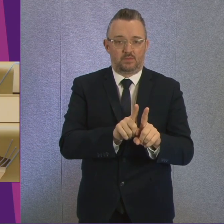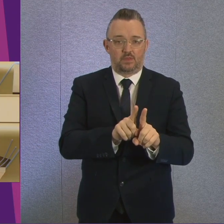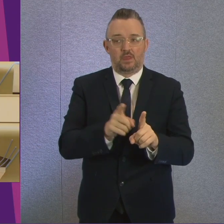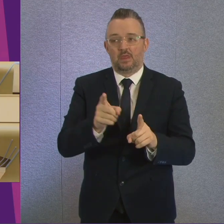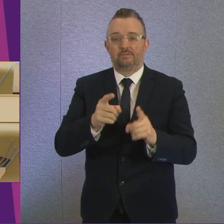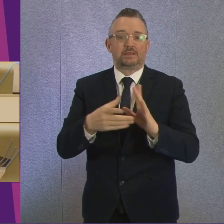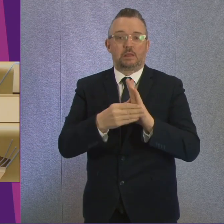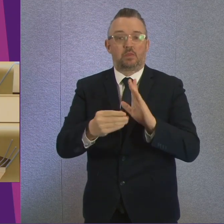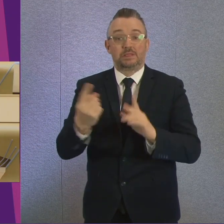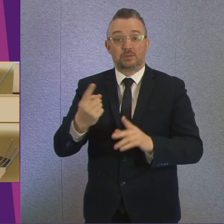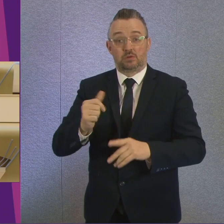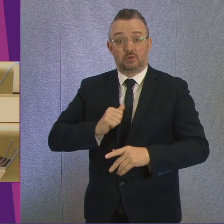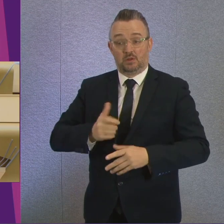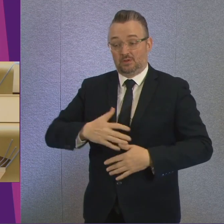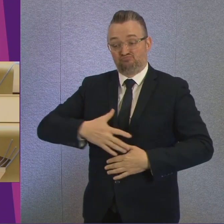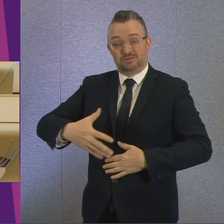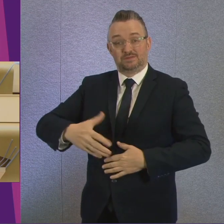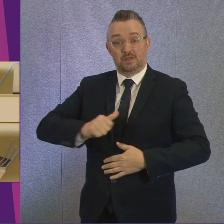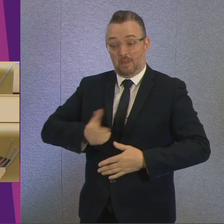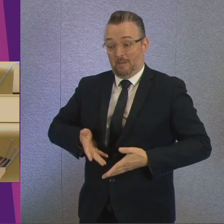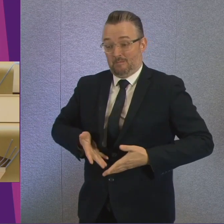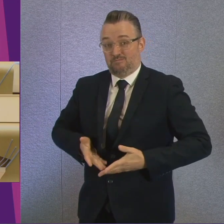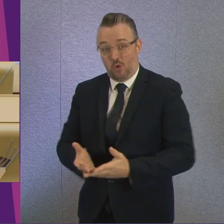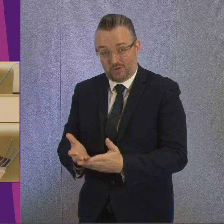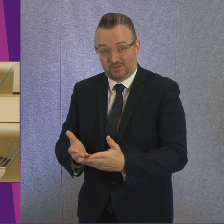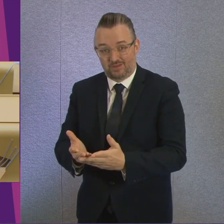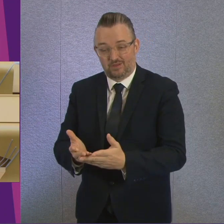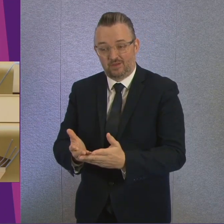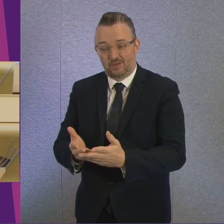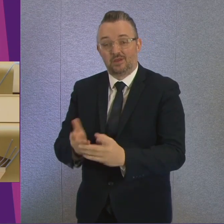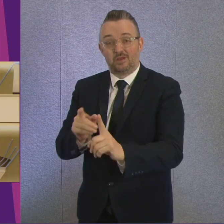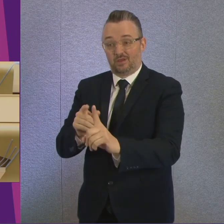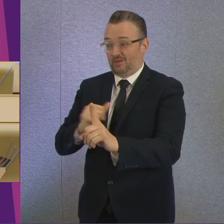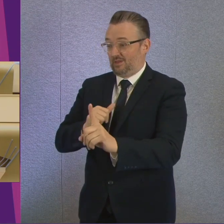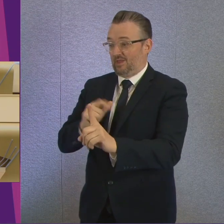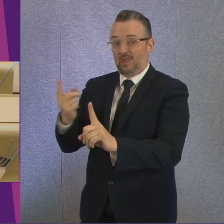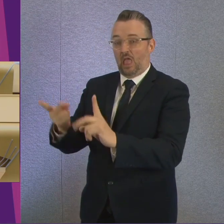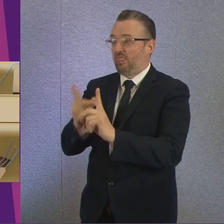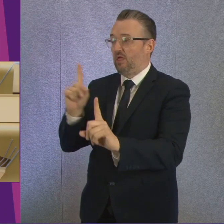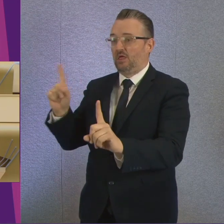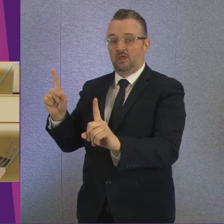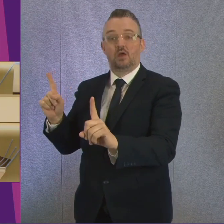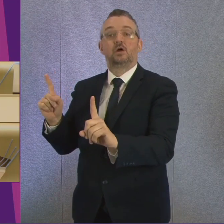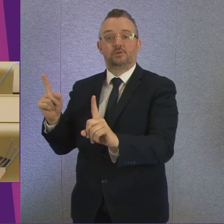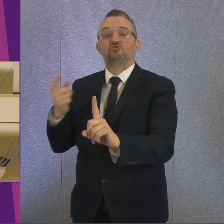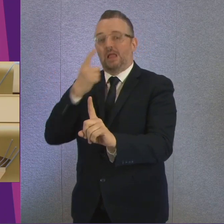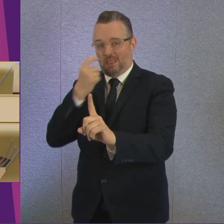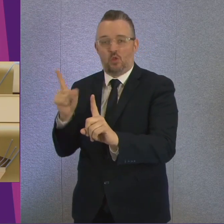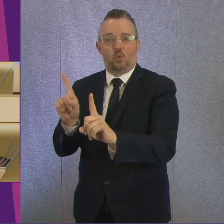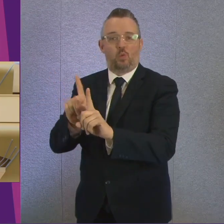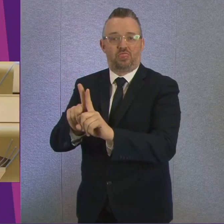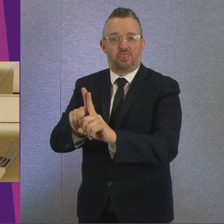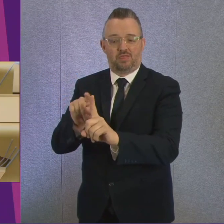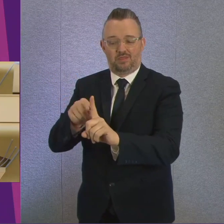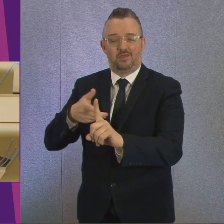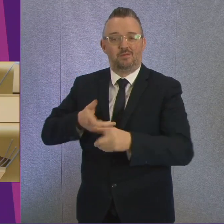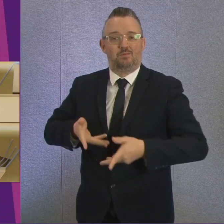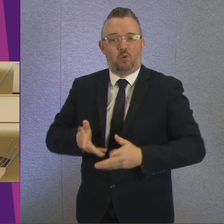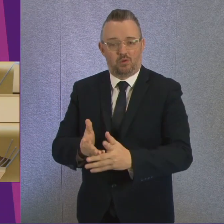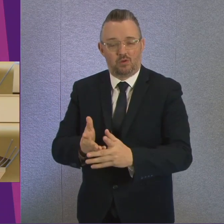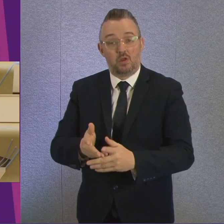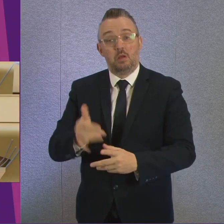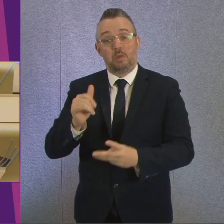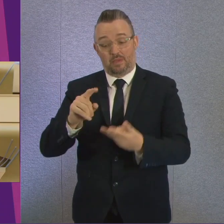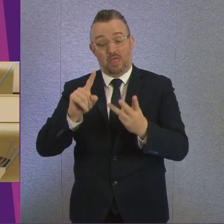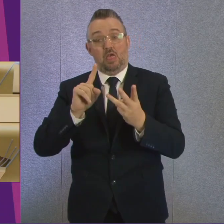birthing partner, if someone is your partner when you are giving birth. The other is where the person in your family or your